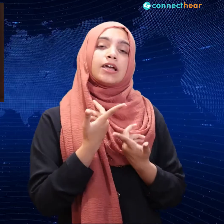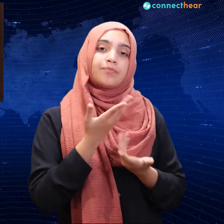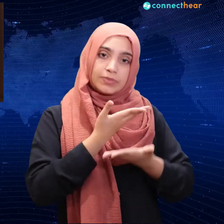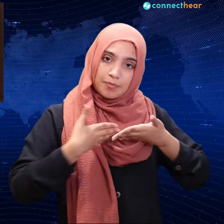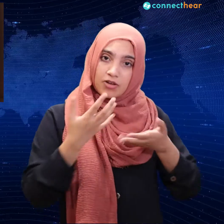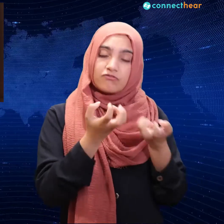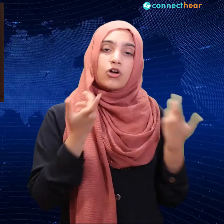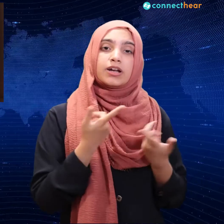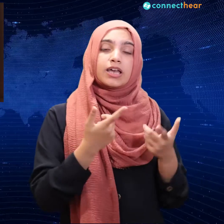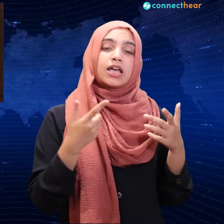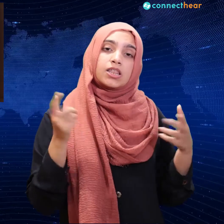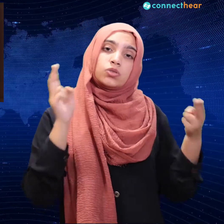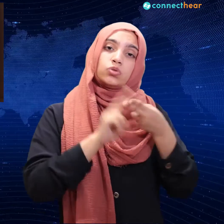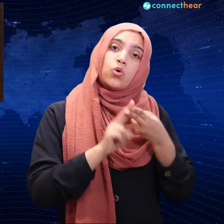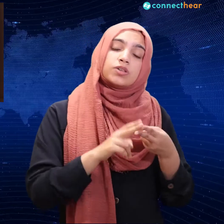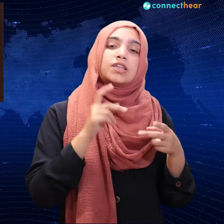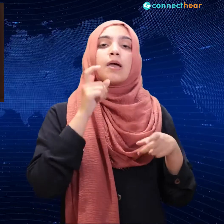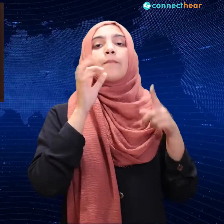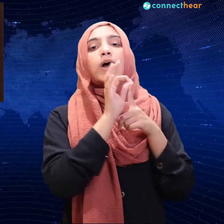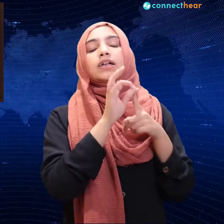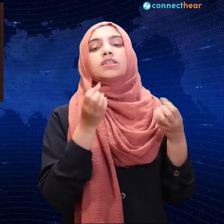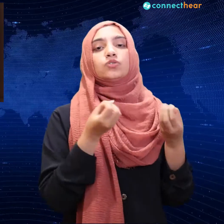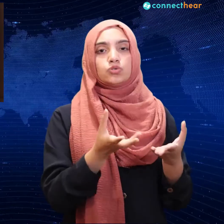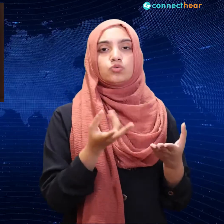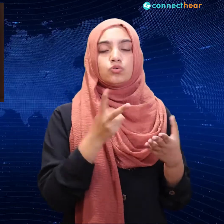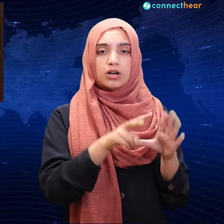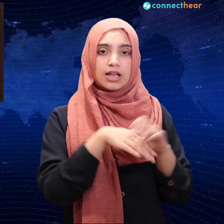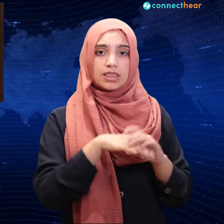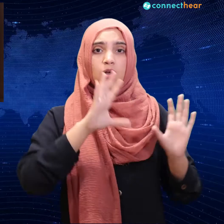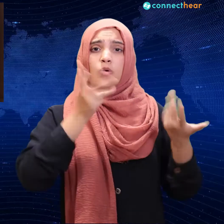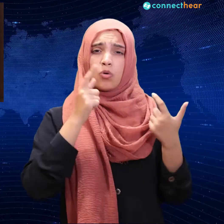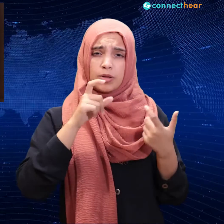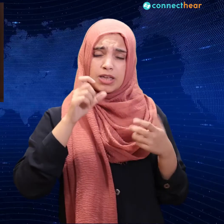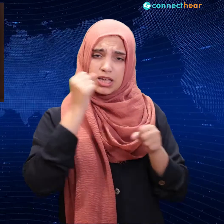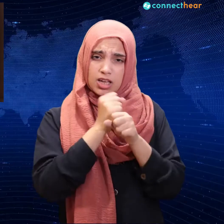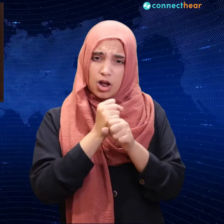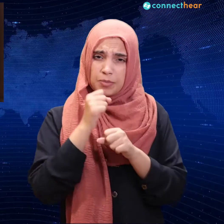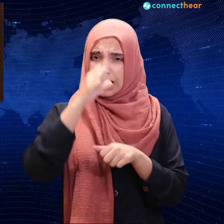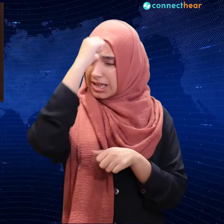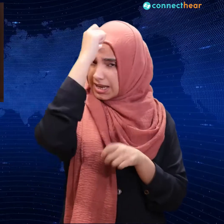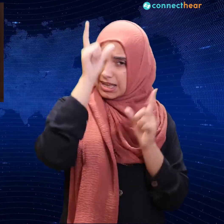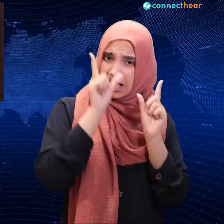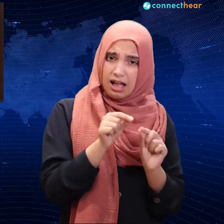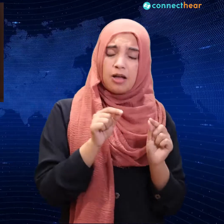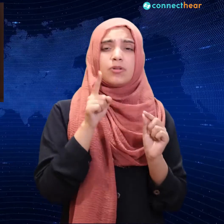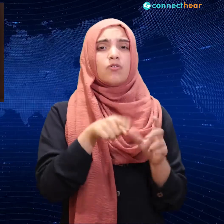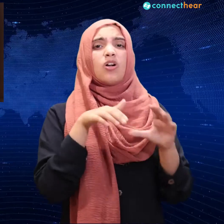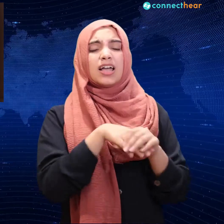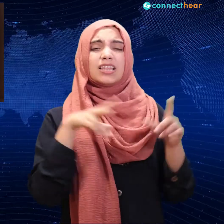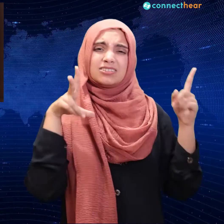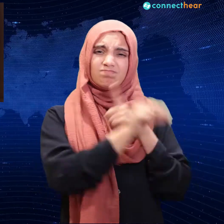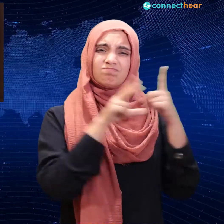friendly to Pakistan, and got in a government that was pro-India. And India conducted a series of terrorist attacks